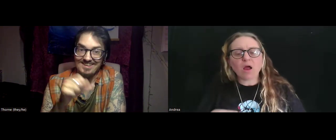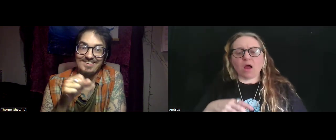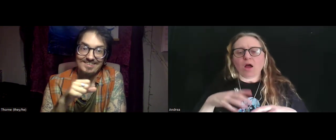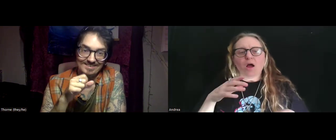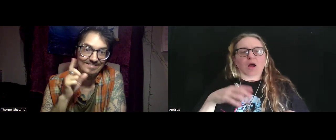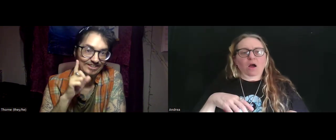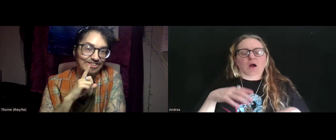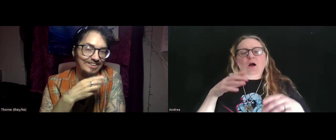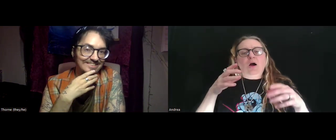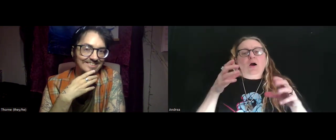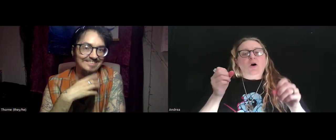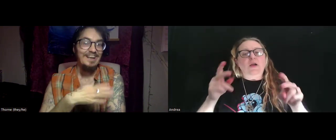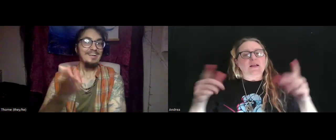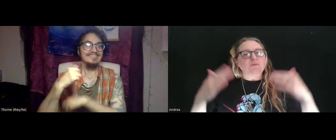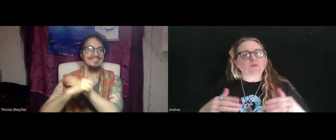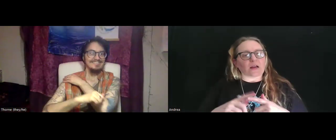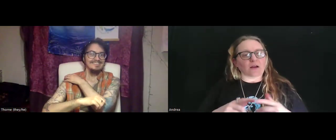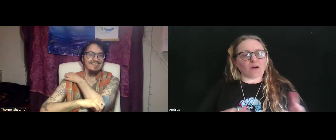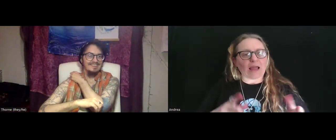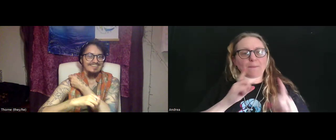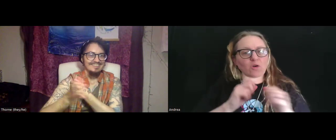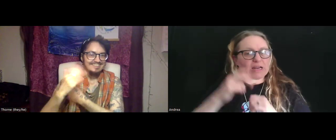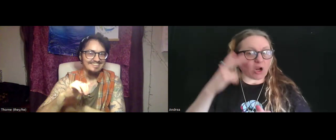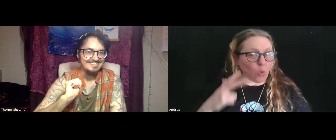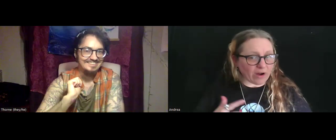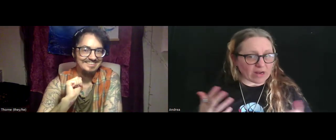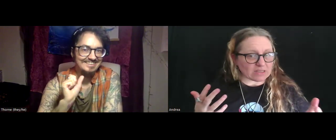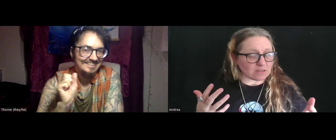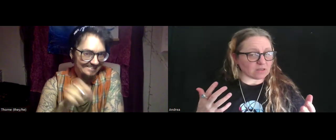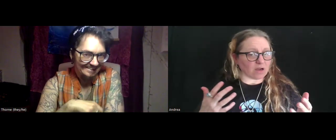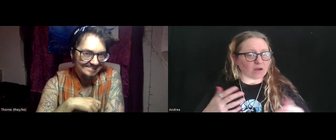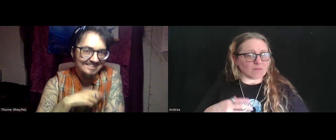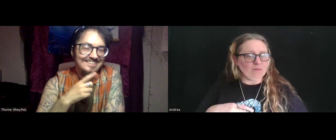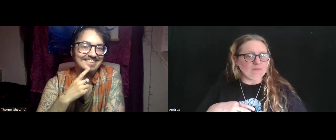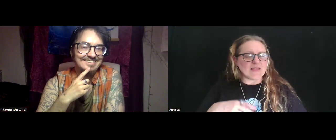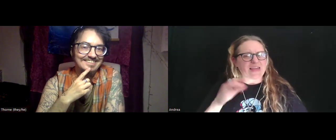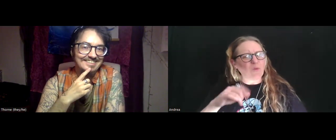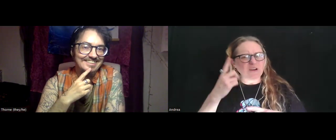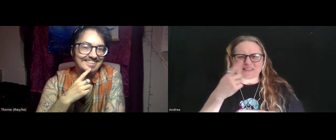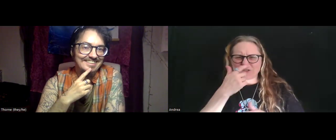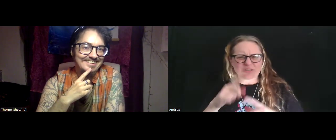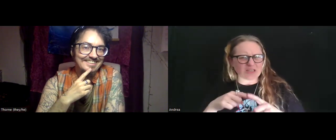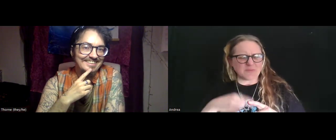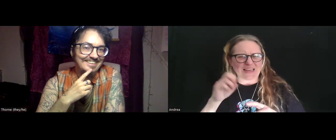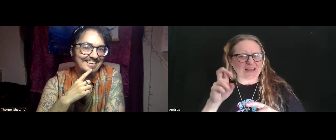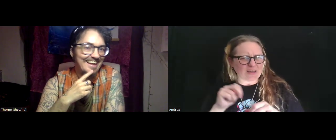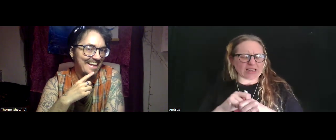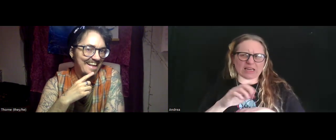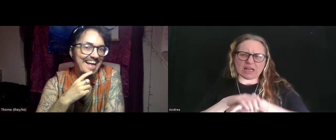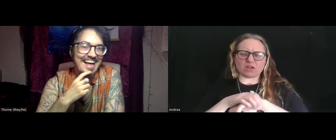Okay, let's move on. Okay, Mercury and Aquarius. That one's interesting to me, even in English.